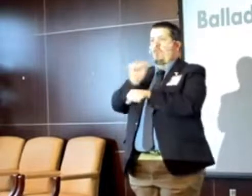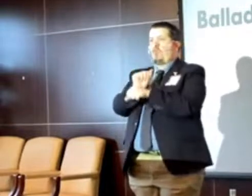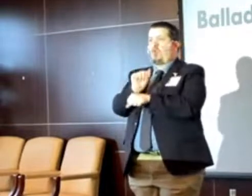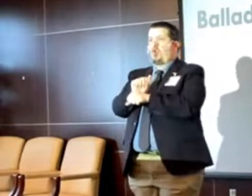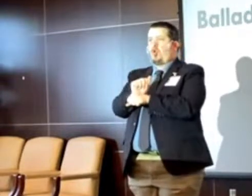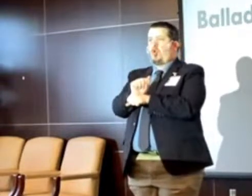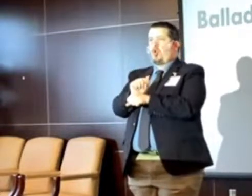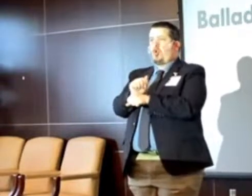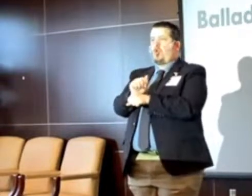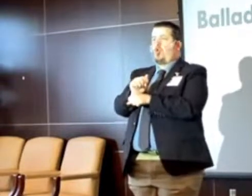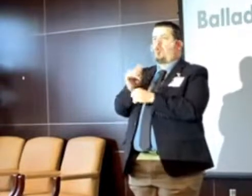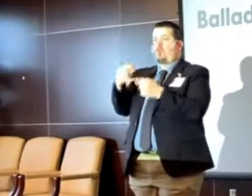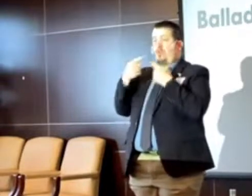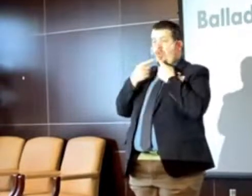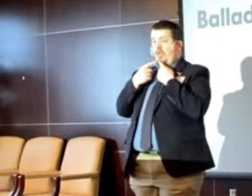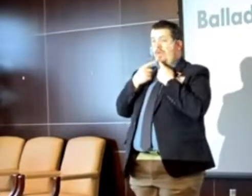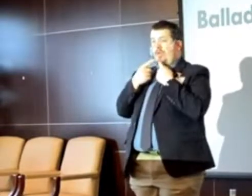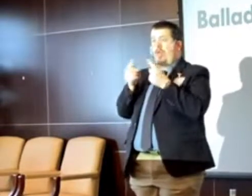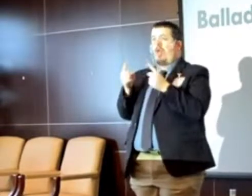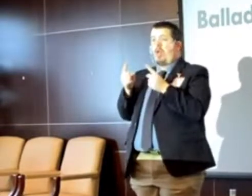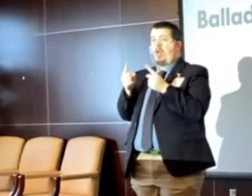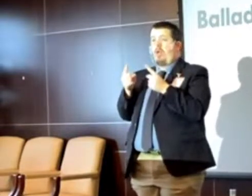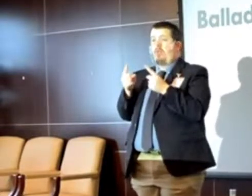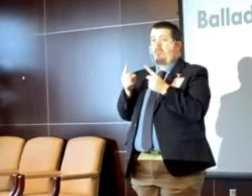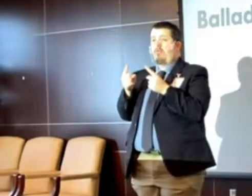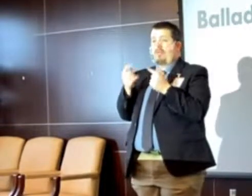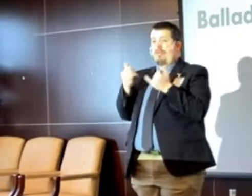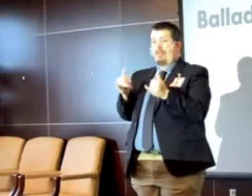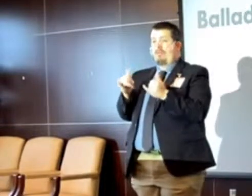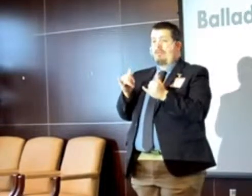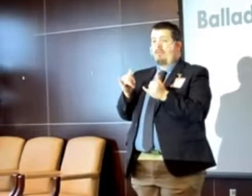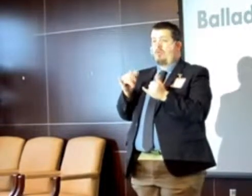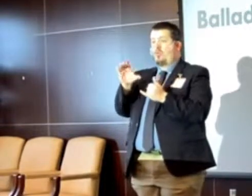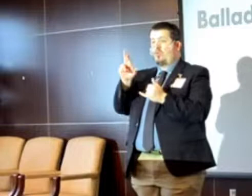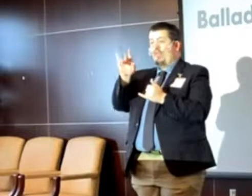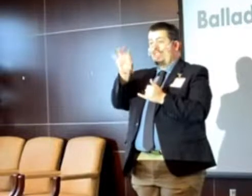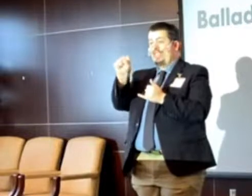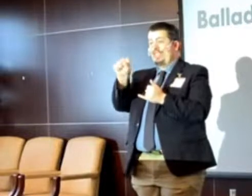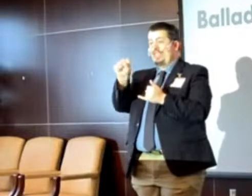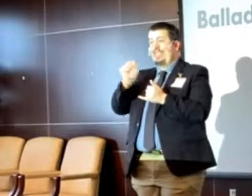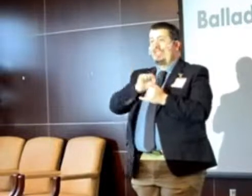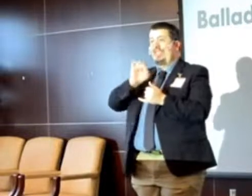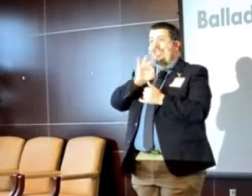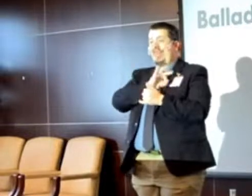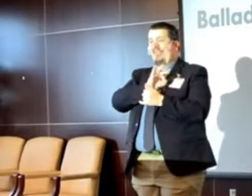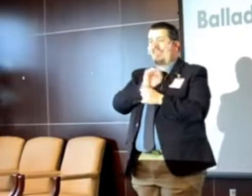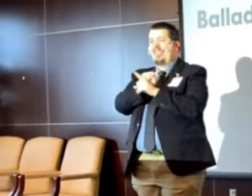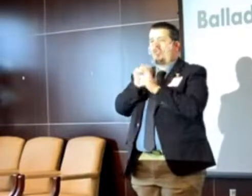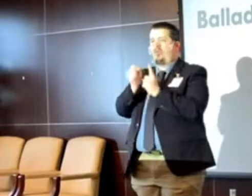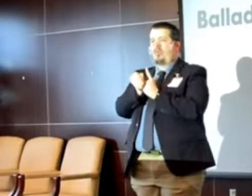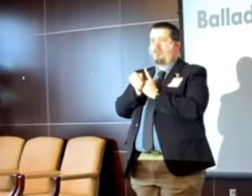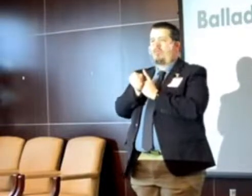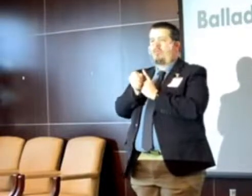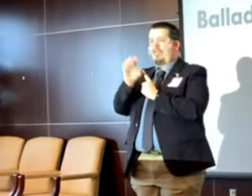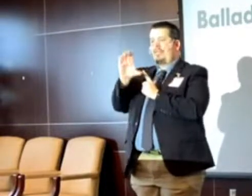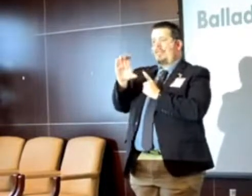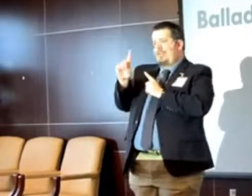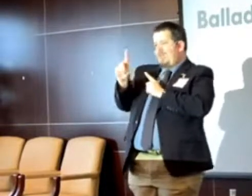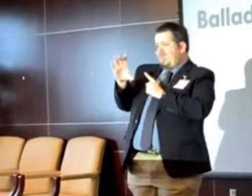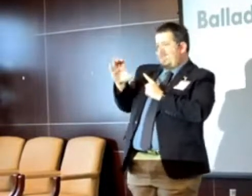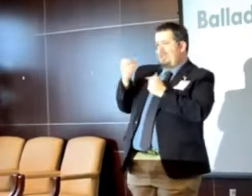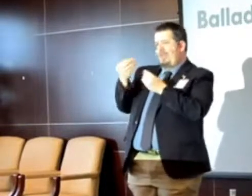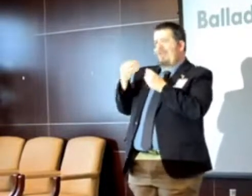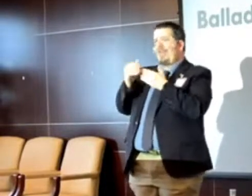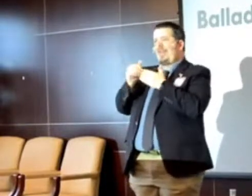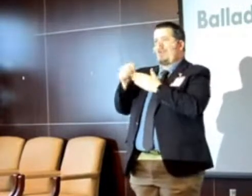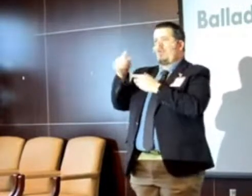And so we've declared that we're in a crisis, we're in what we call crisis staffing. The CDC has given guidance